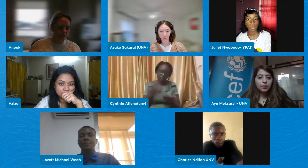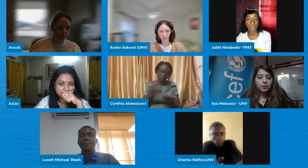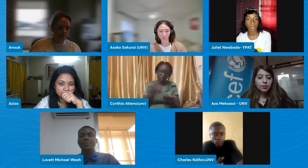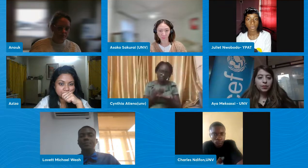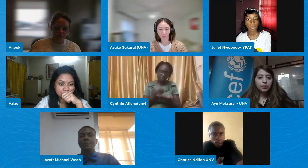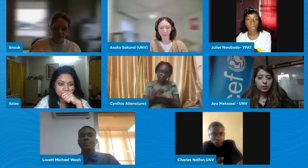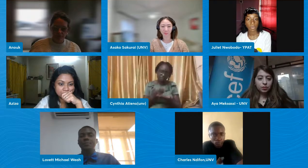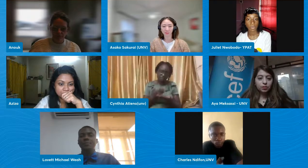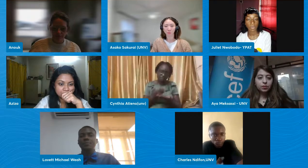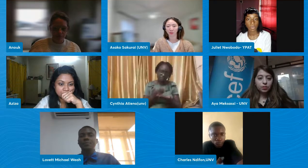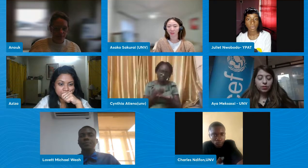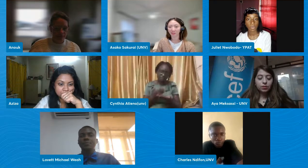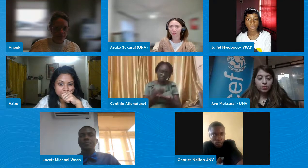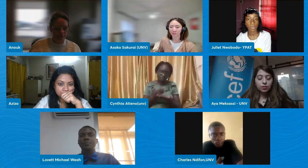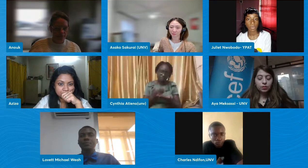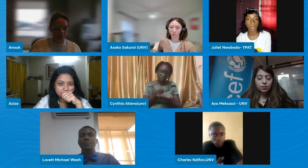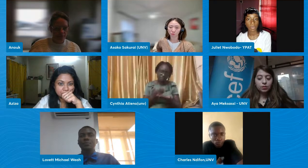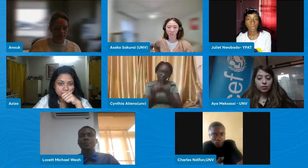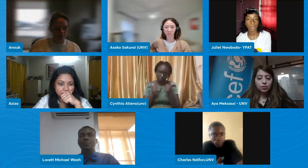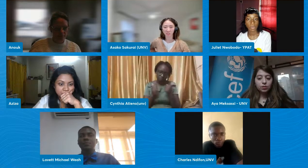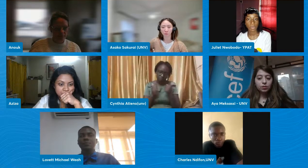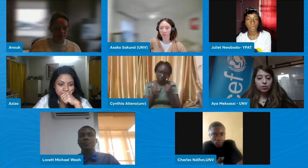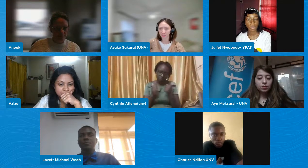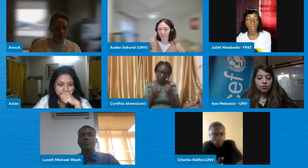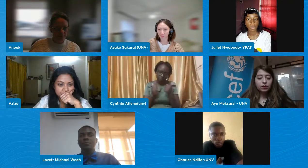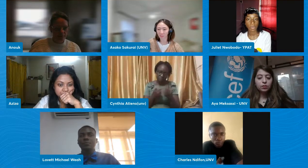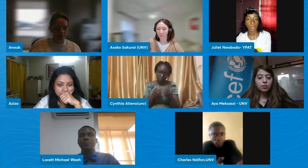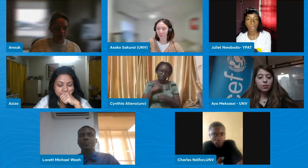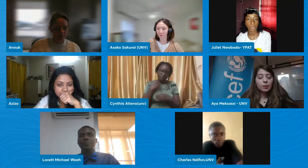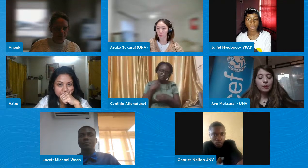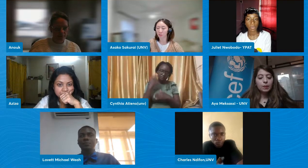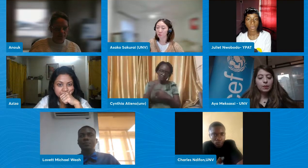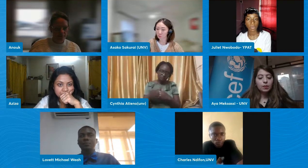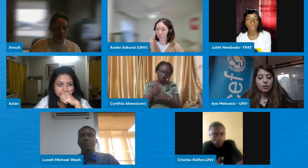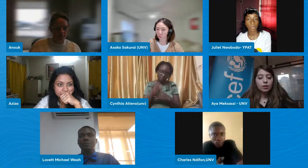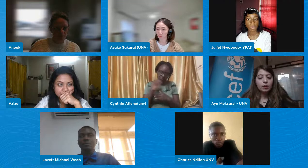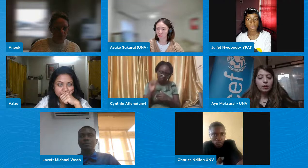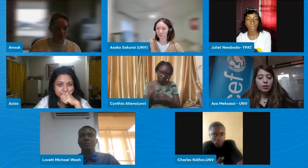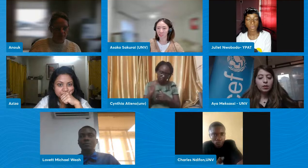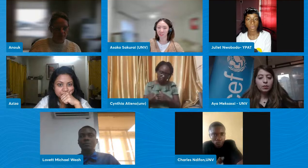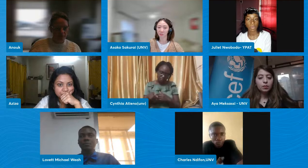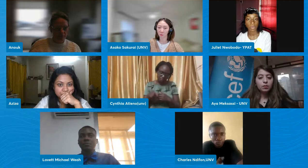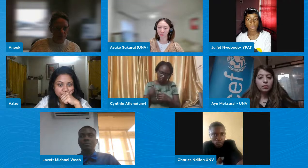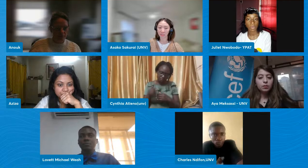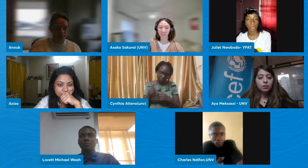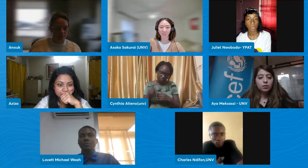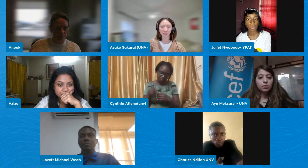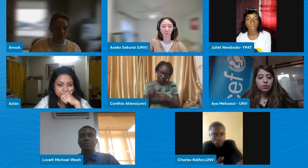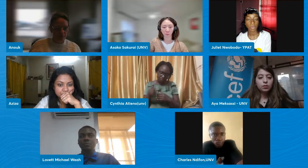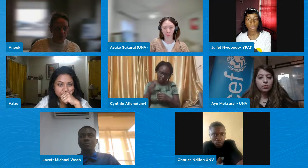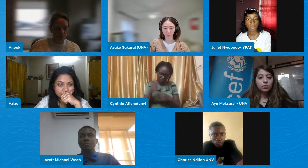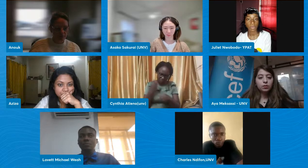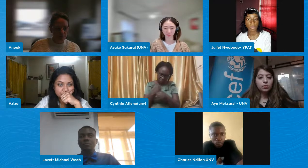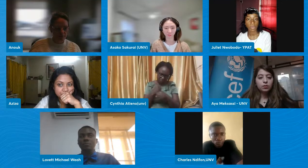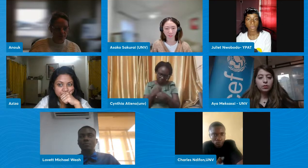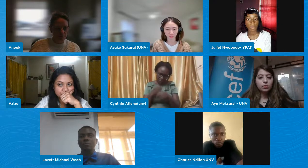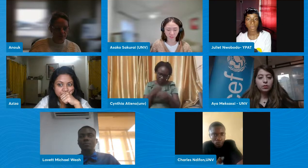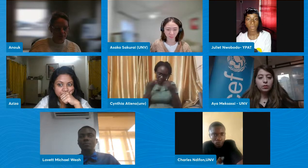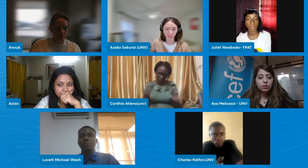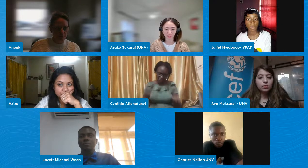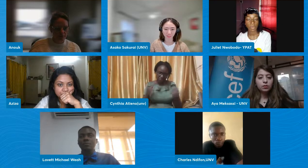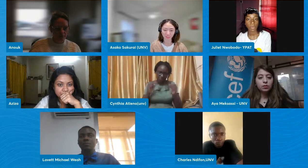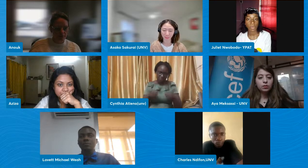question. So what have you done to change the working environment or social norms in your communities for persons